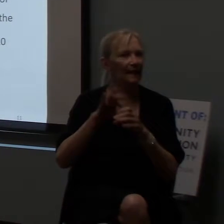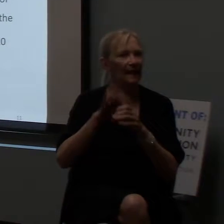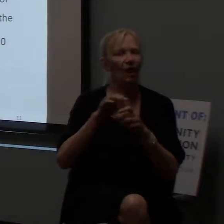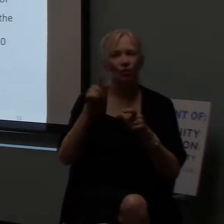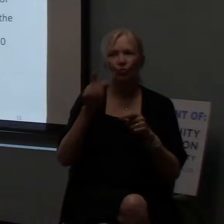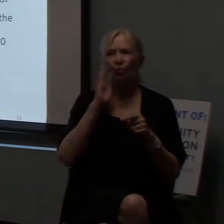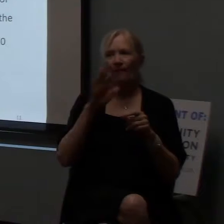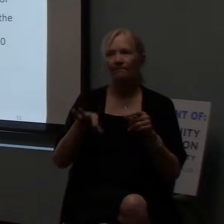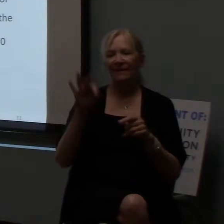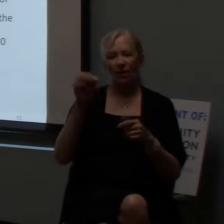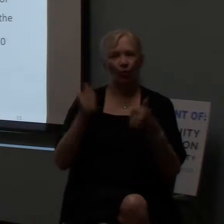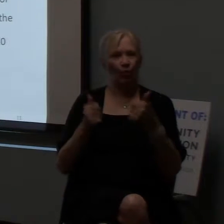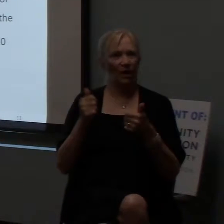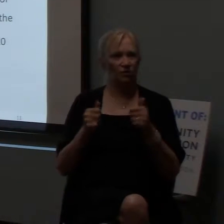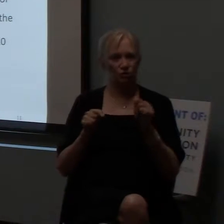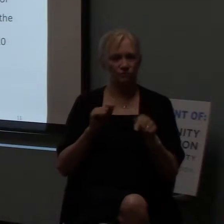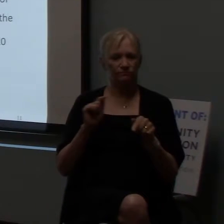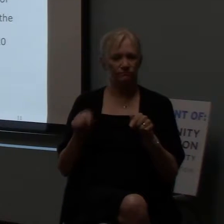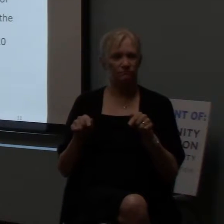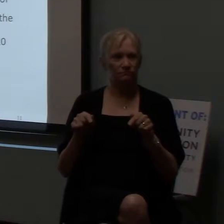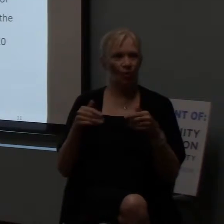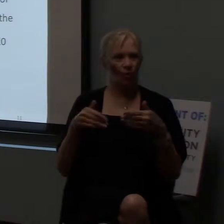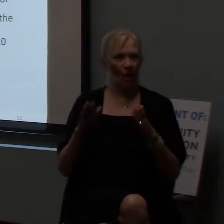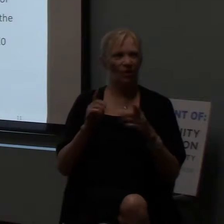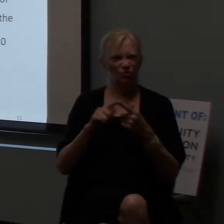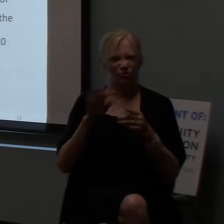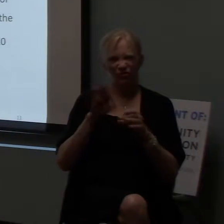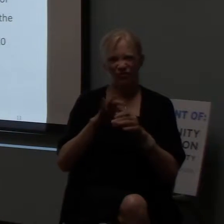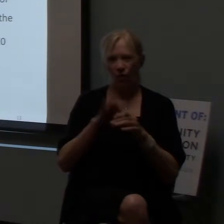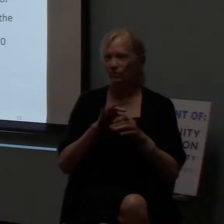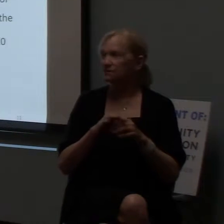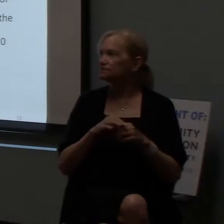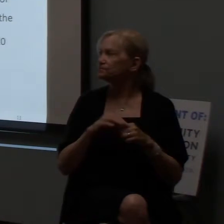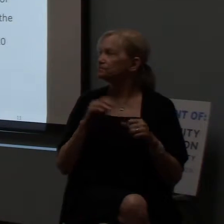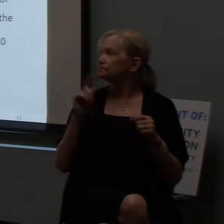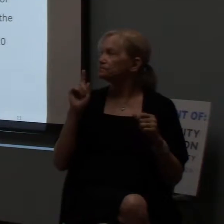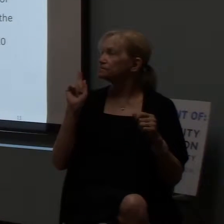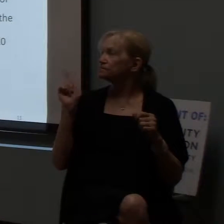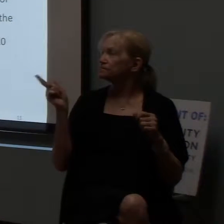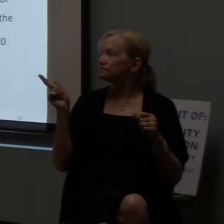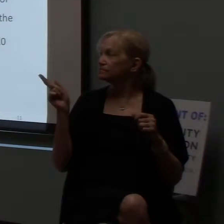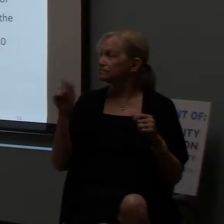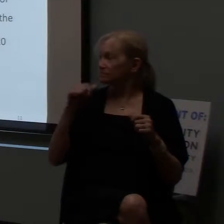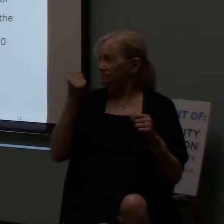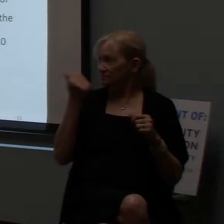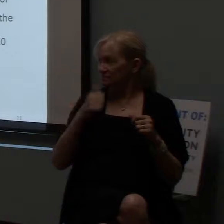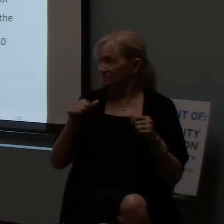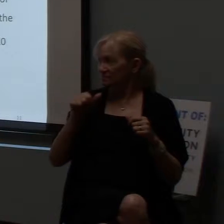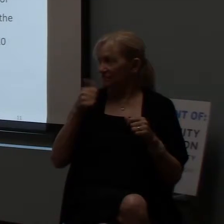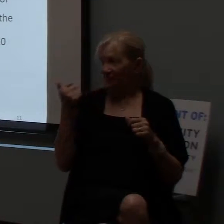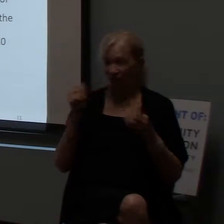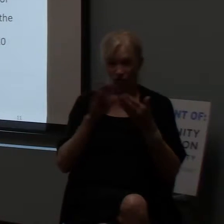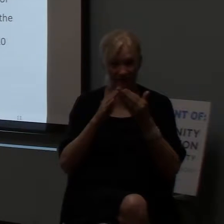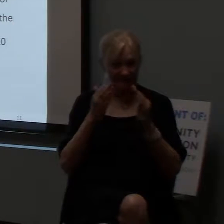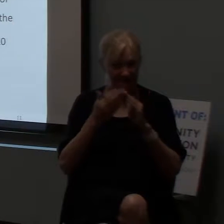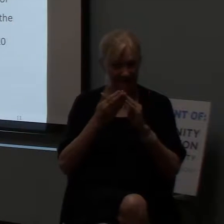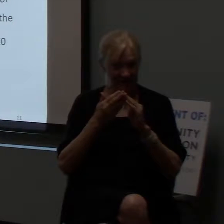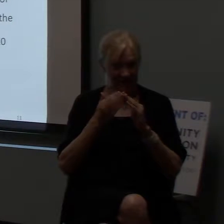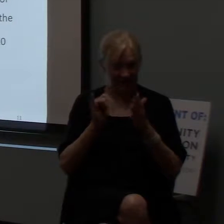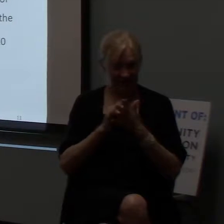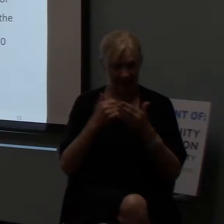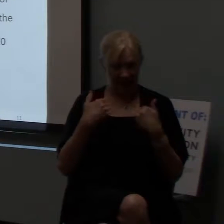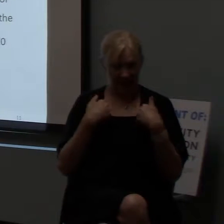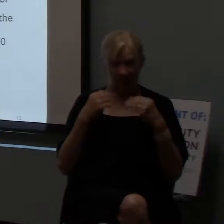2. Okay? So that there is that complication to it. Yes. Are there any other cities in Colorado that have more than